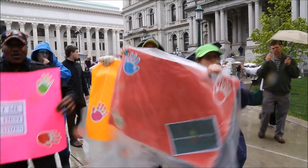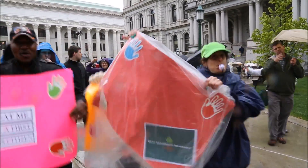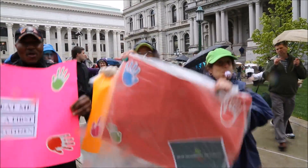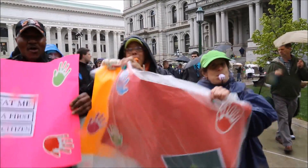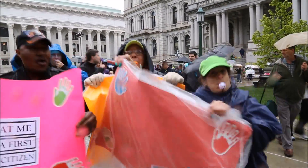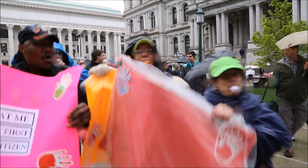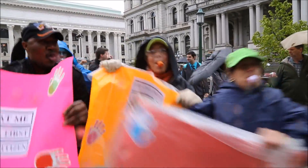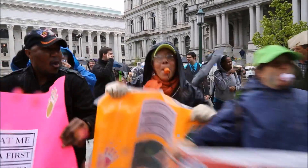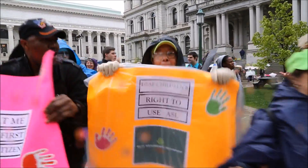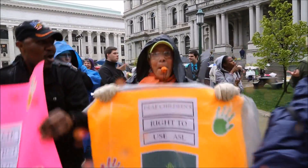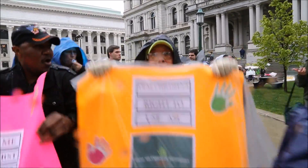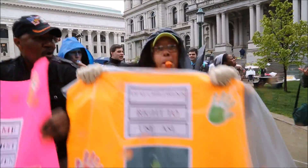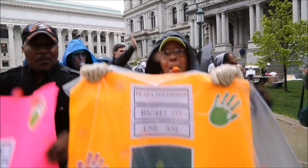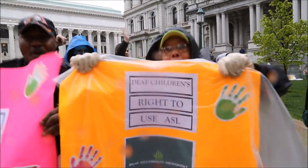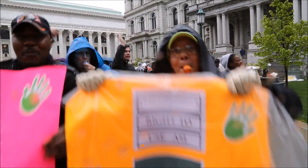DGM, thanks all of you.